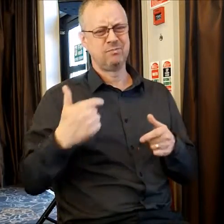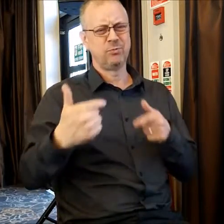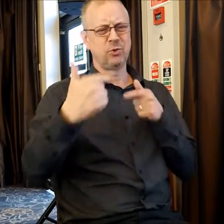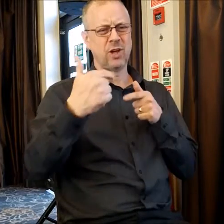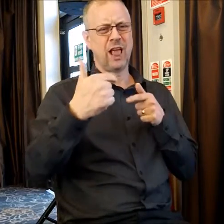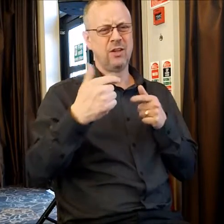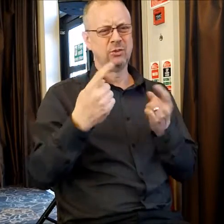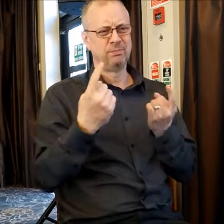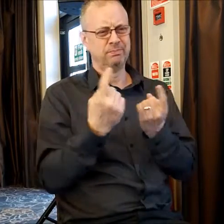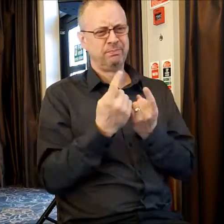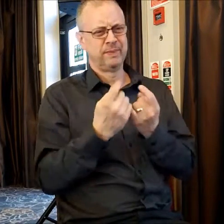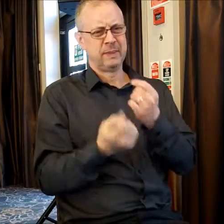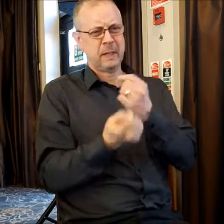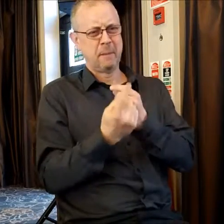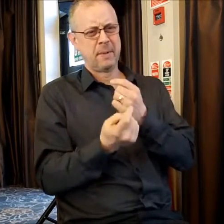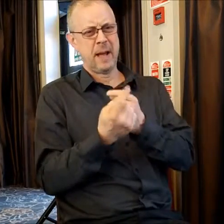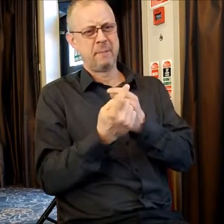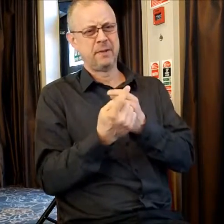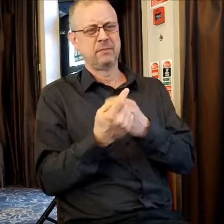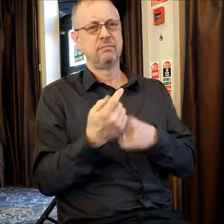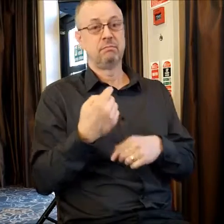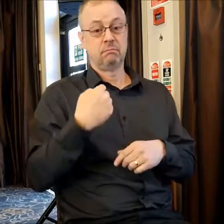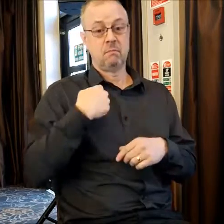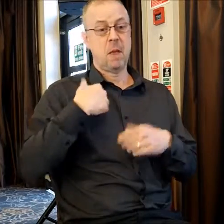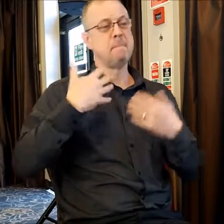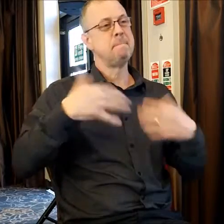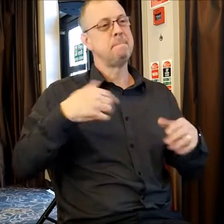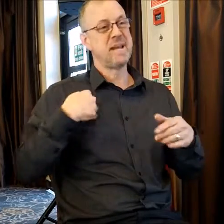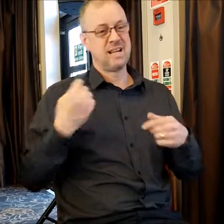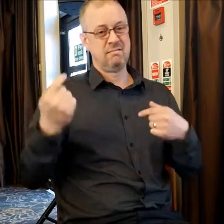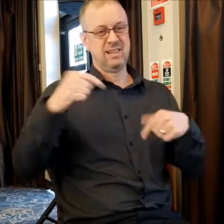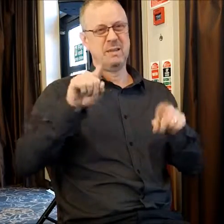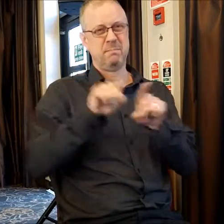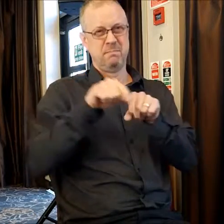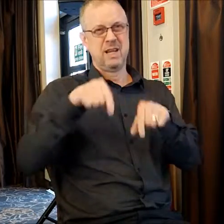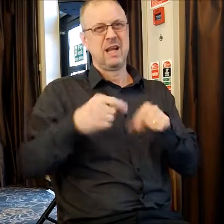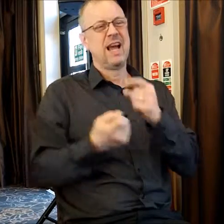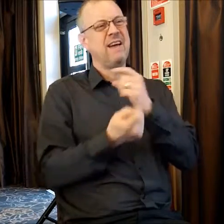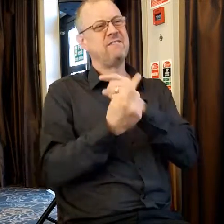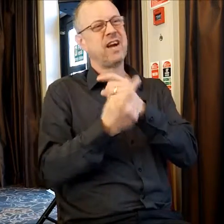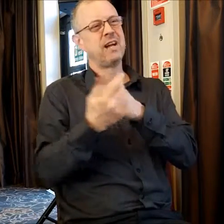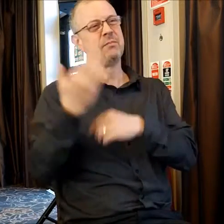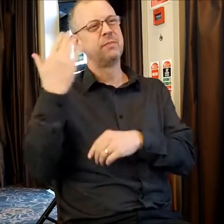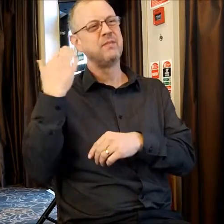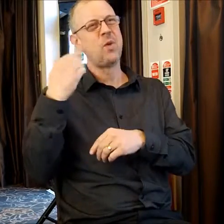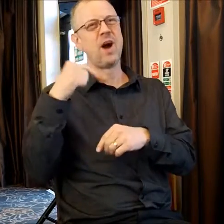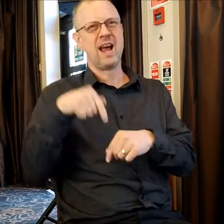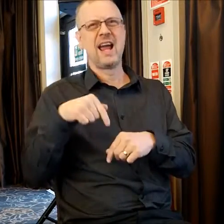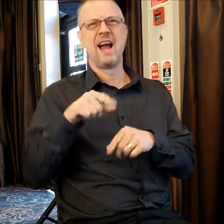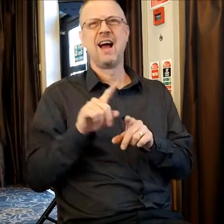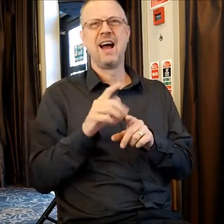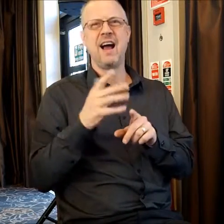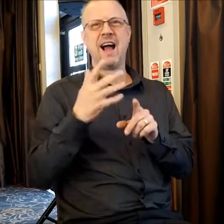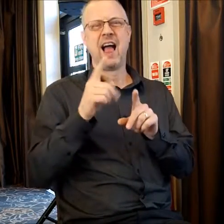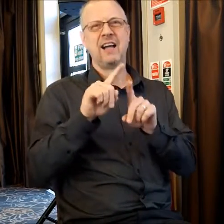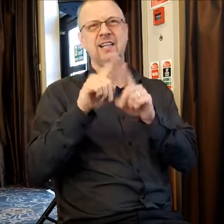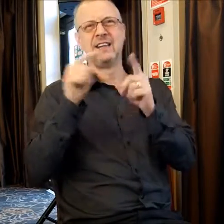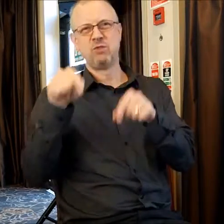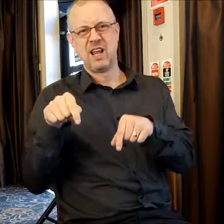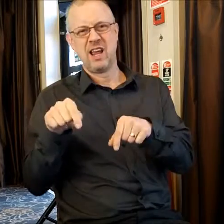of these events before. They're always a little bit different. They're always very positive, and I'm super